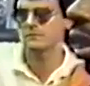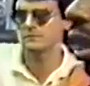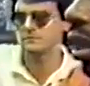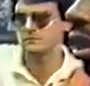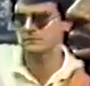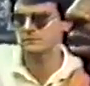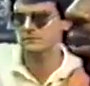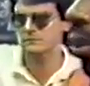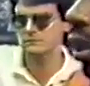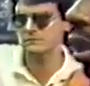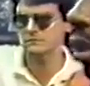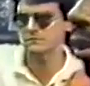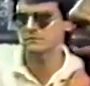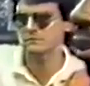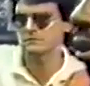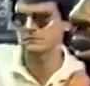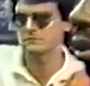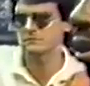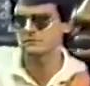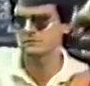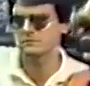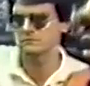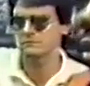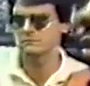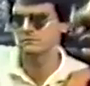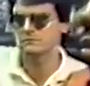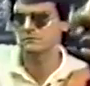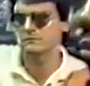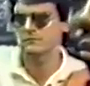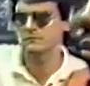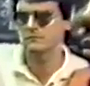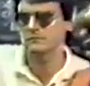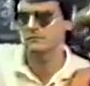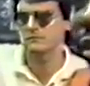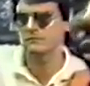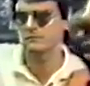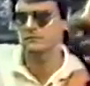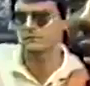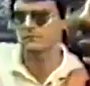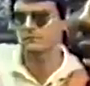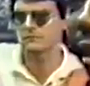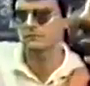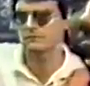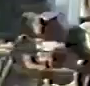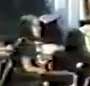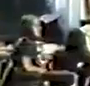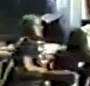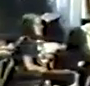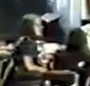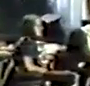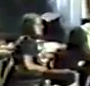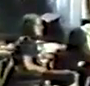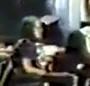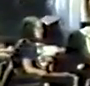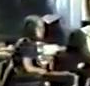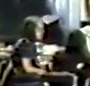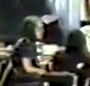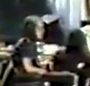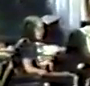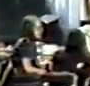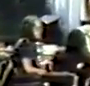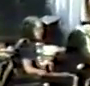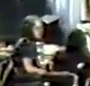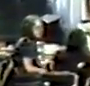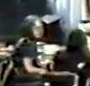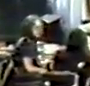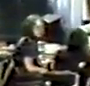really, and the people that came up also, they were just really stupid and I remember getting really furious the